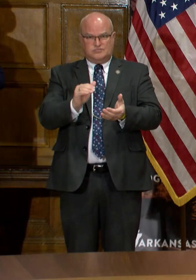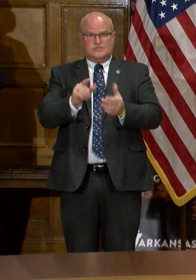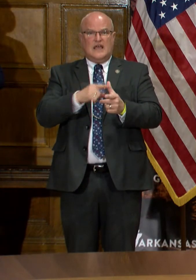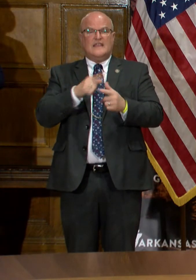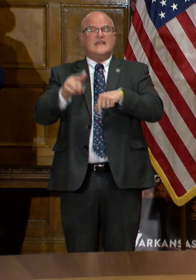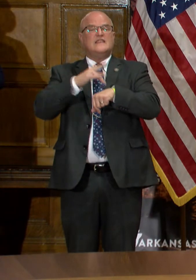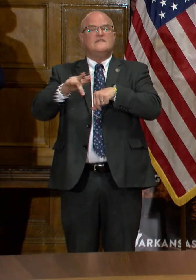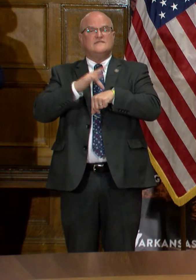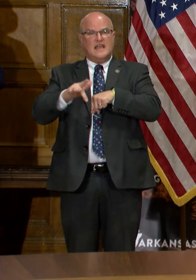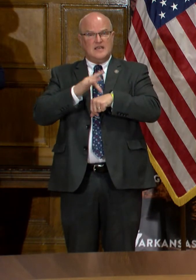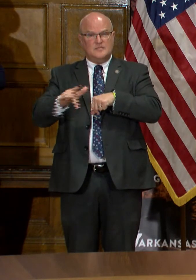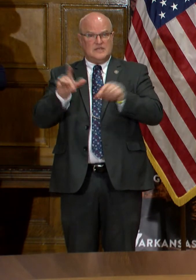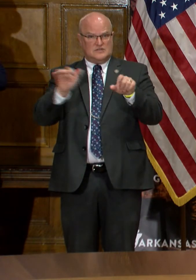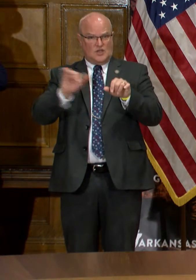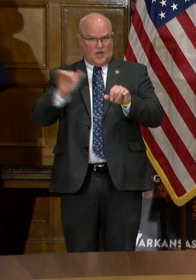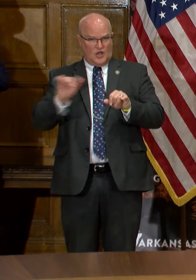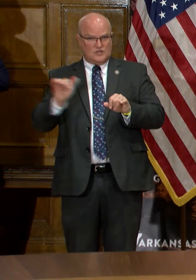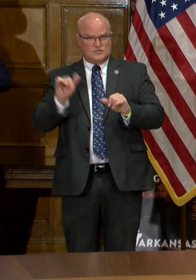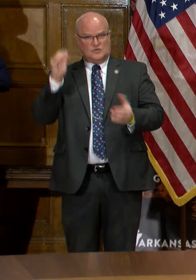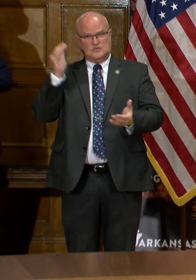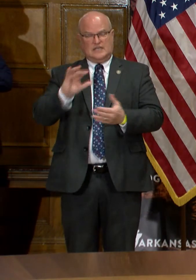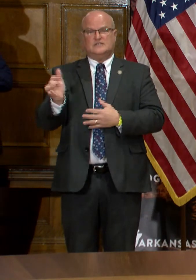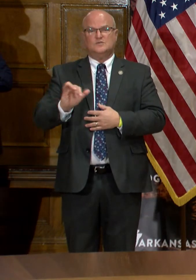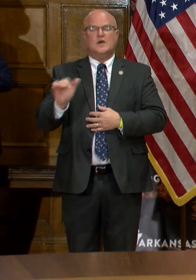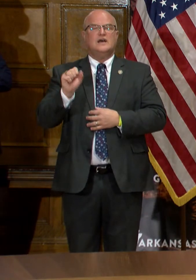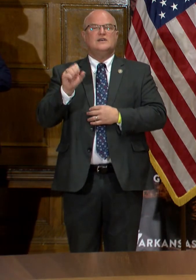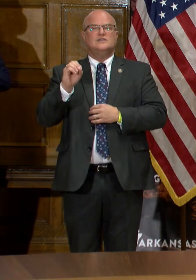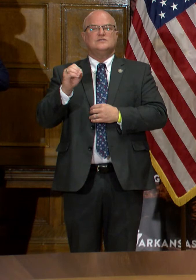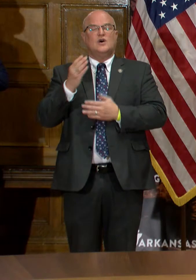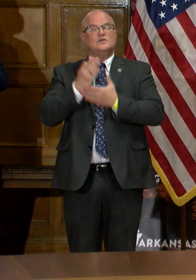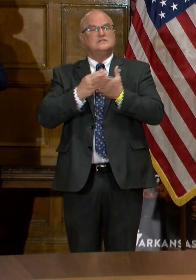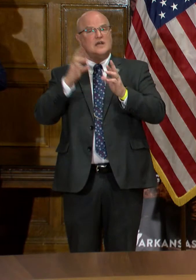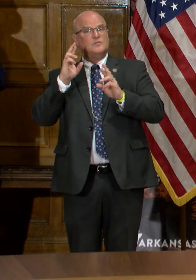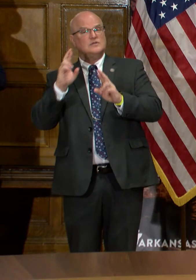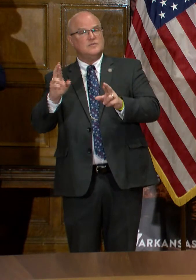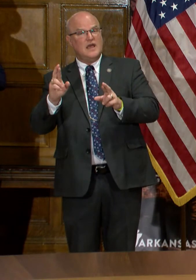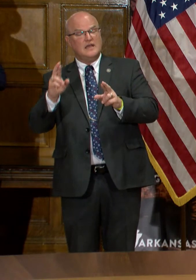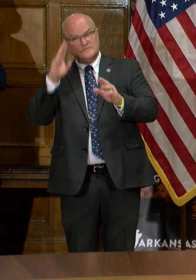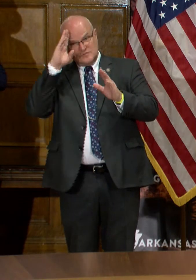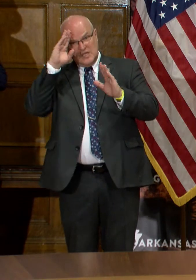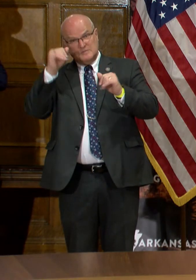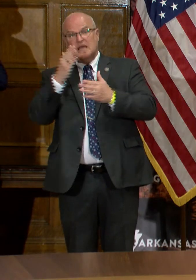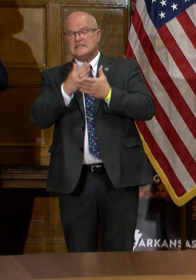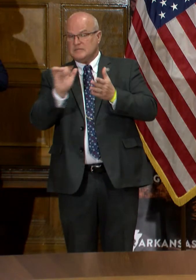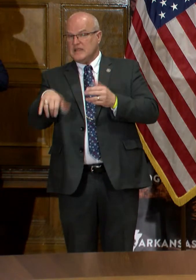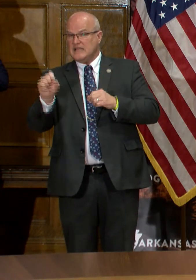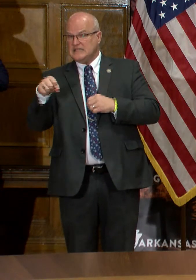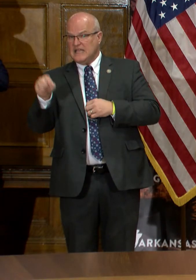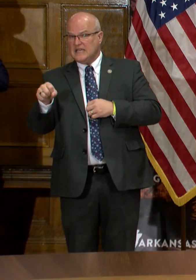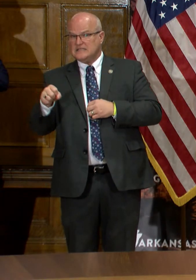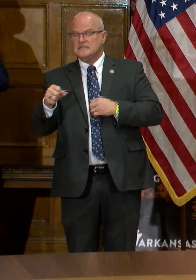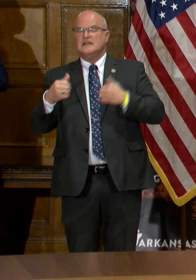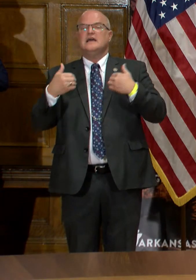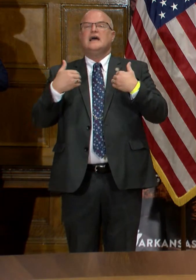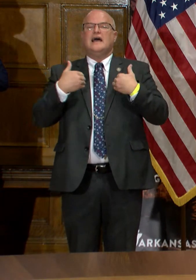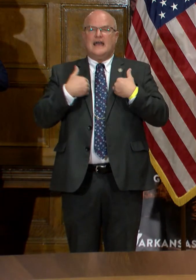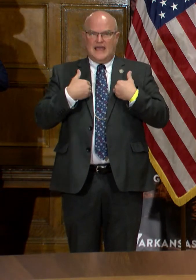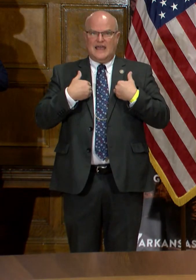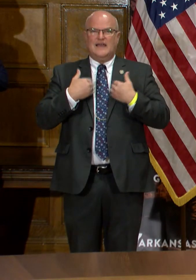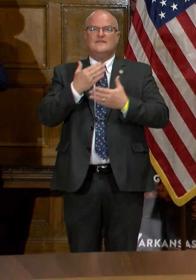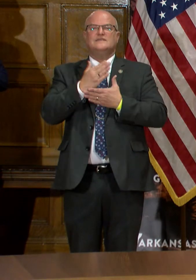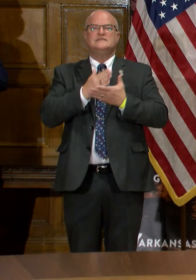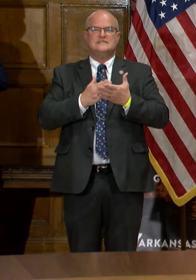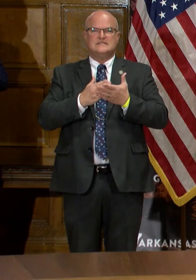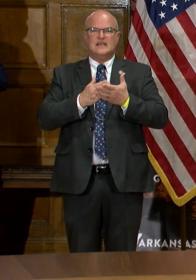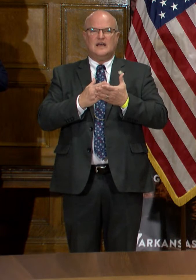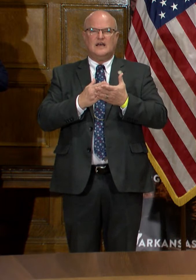the availability is also down as well. So in some respects, we did expect some of that. There have been